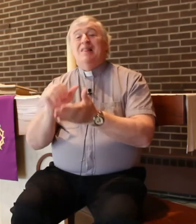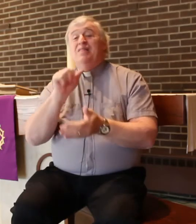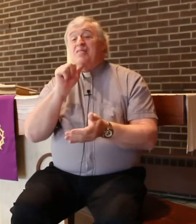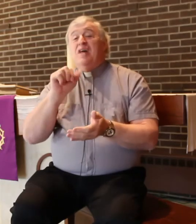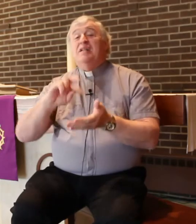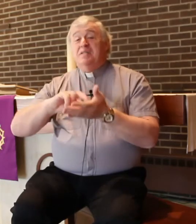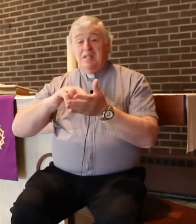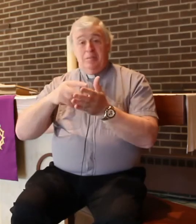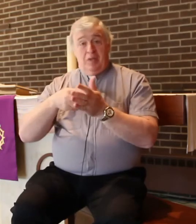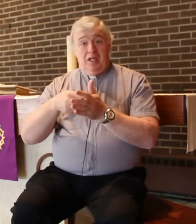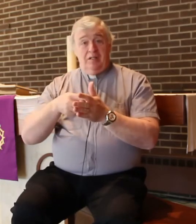that didn't mean